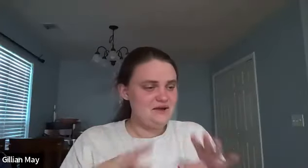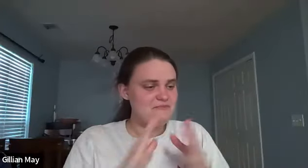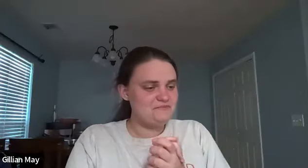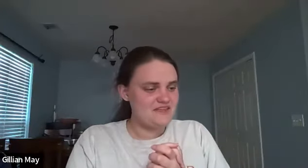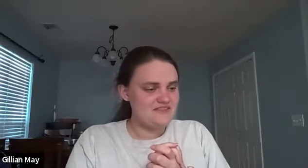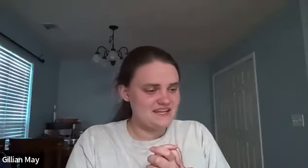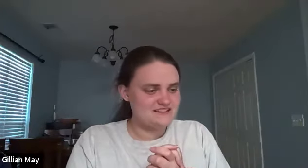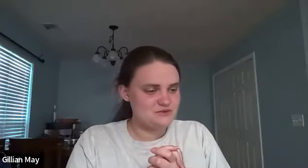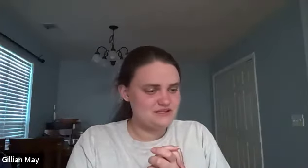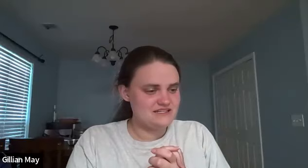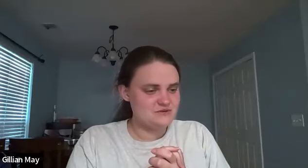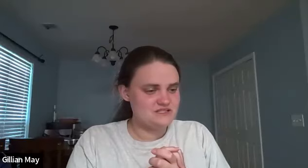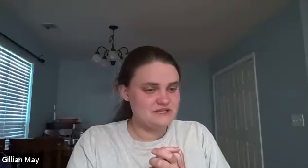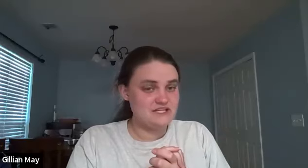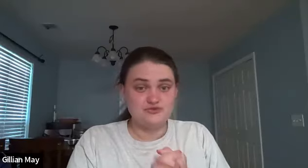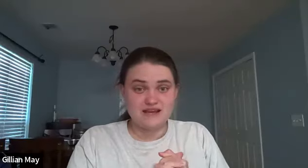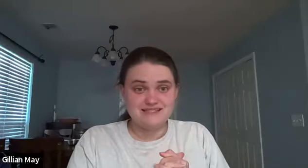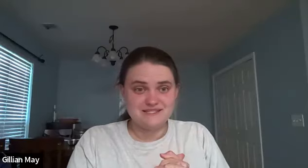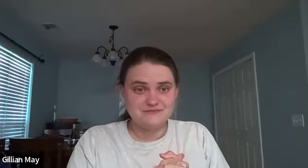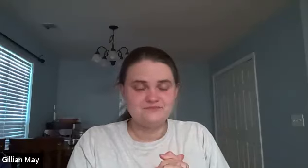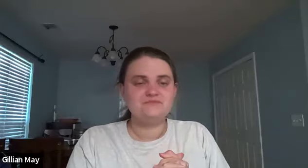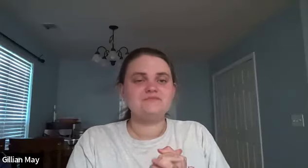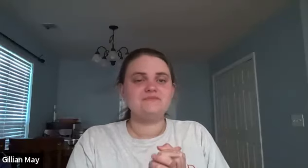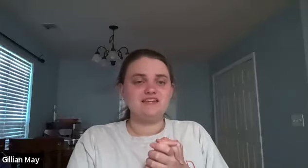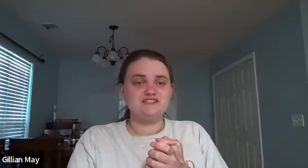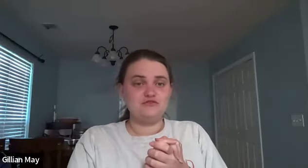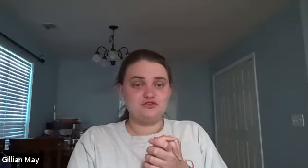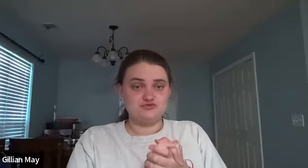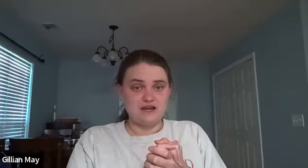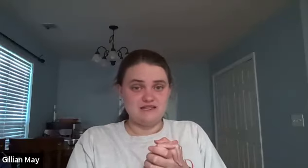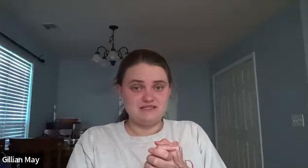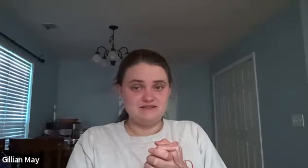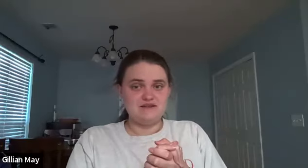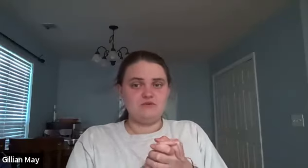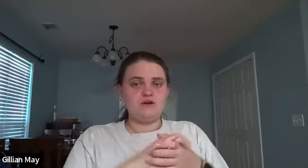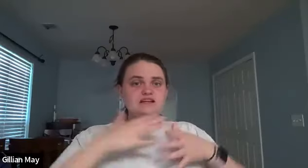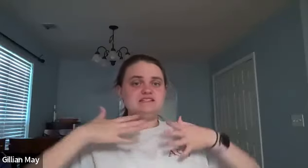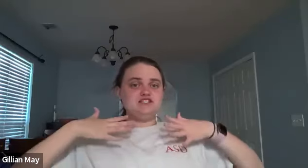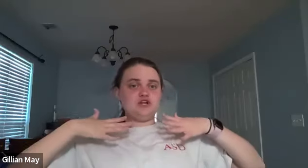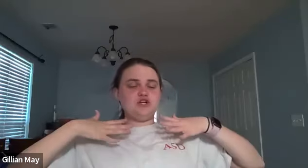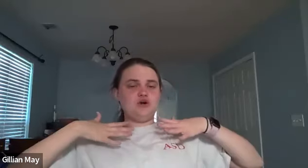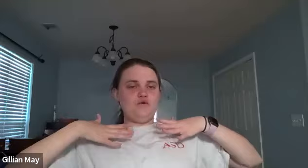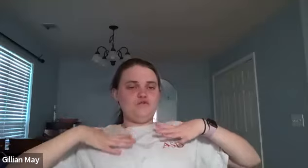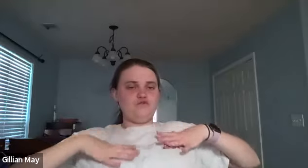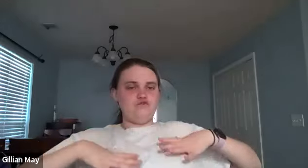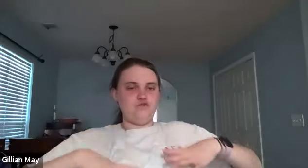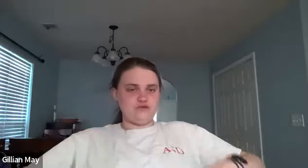The next one is going to be dress. And so for dress, what it is you're going to go full